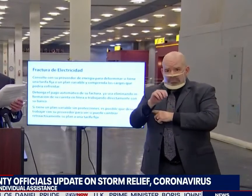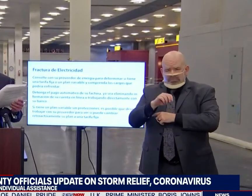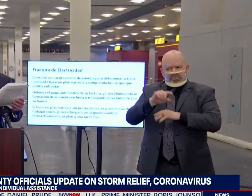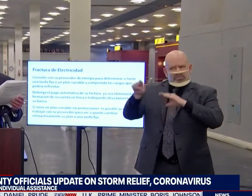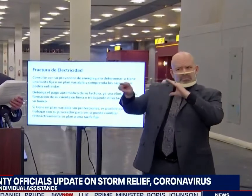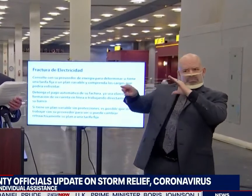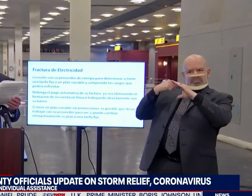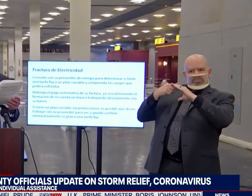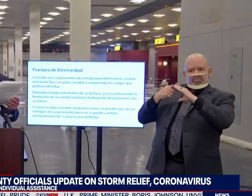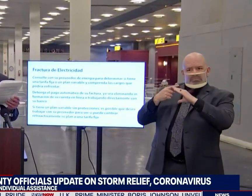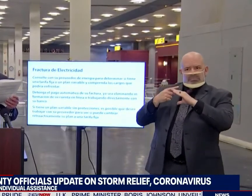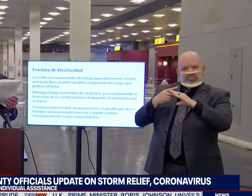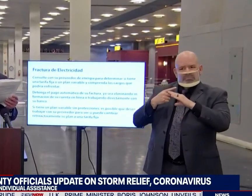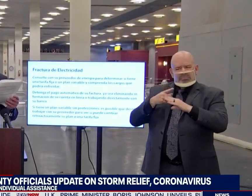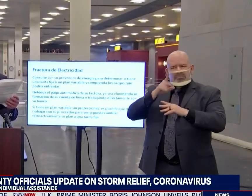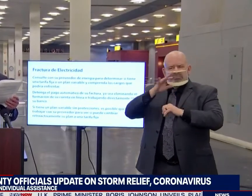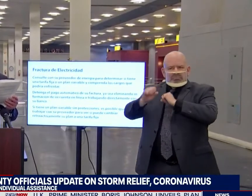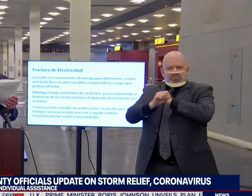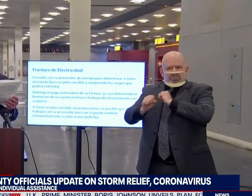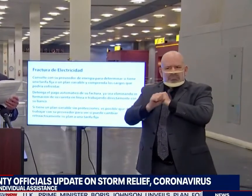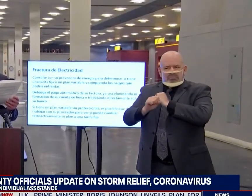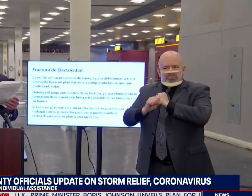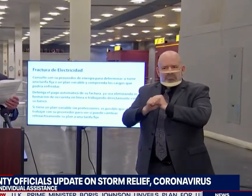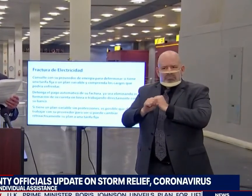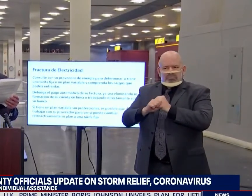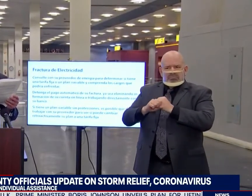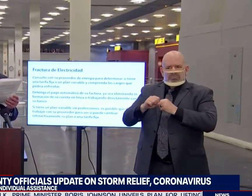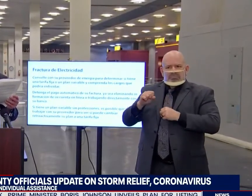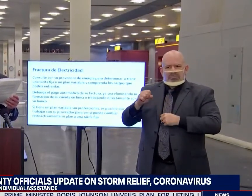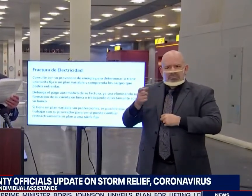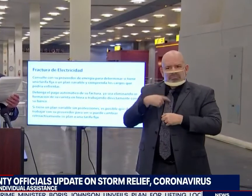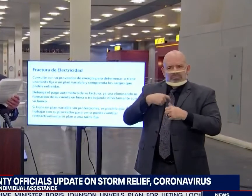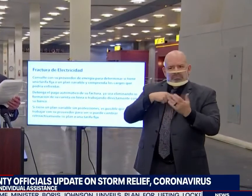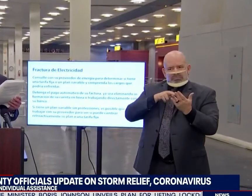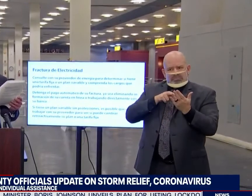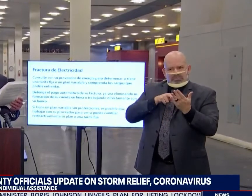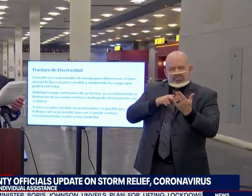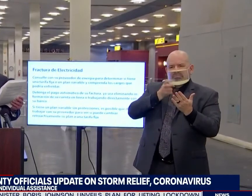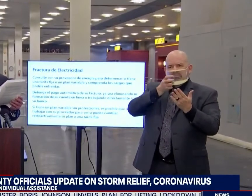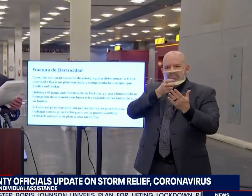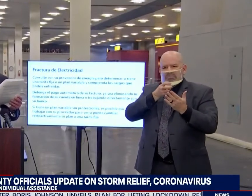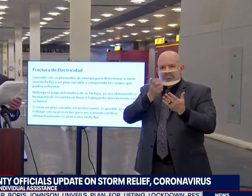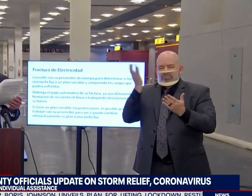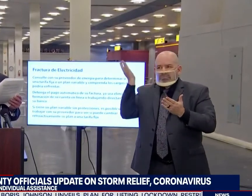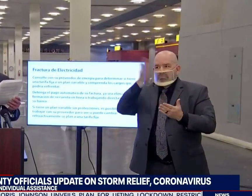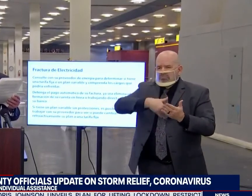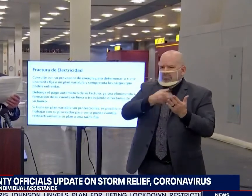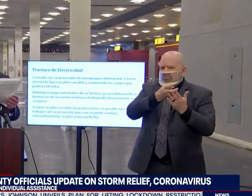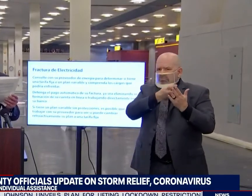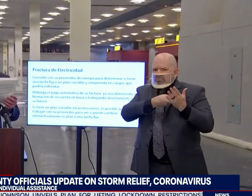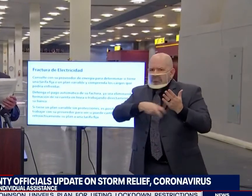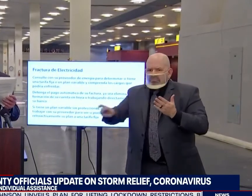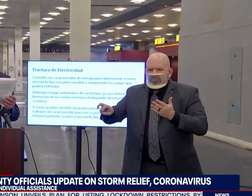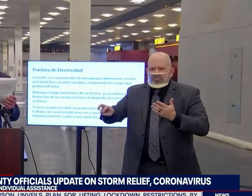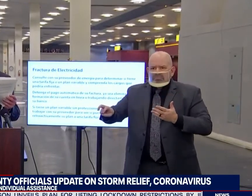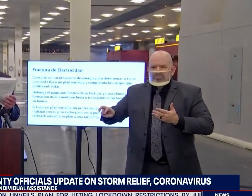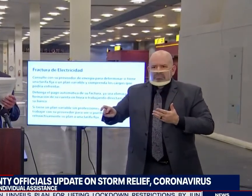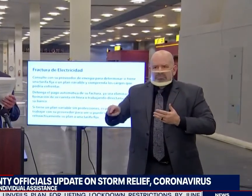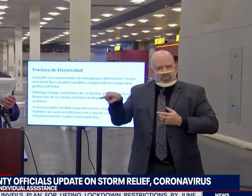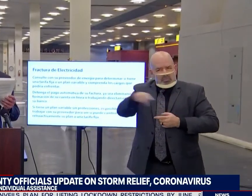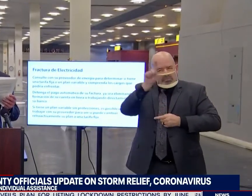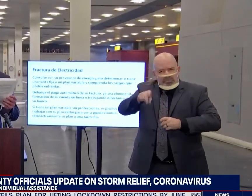to be changed and we need to get rid of all these variable rate plans because that is gambling. And look folks, you don't want to